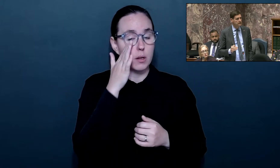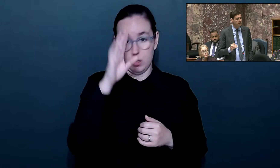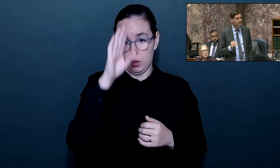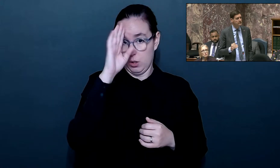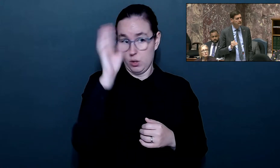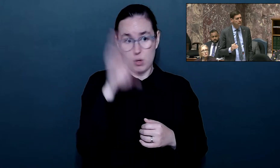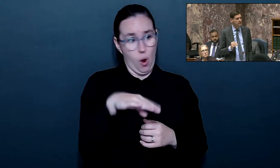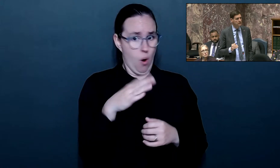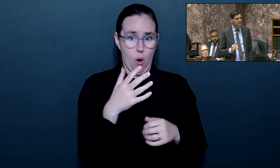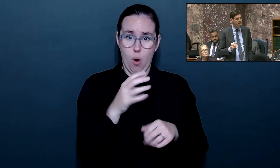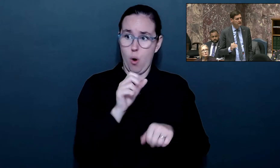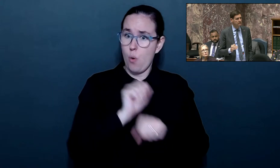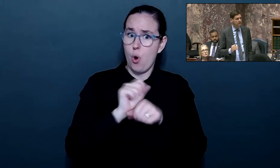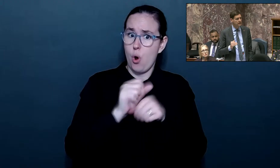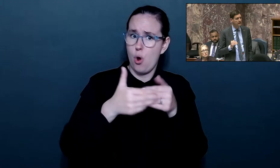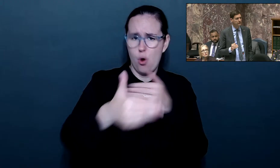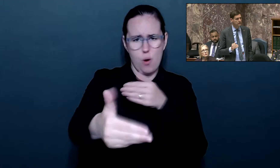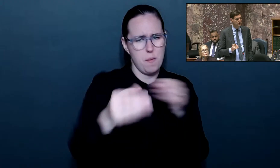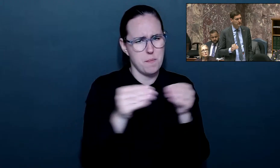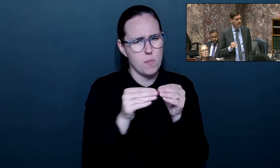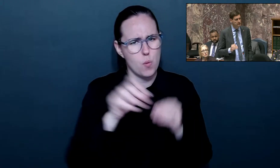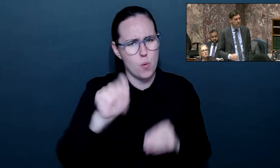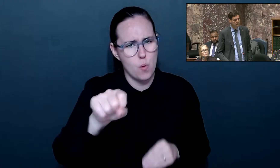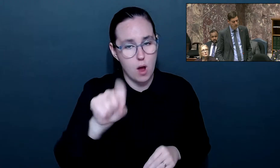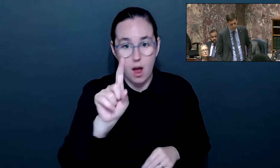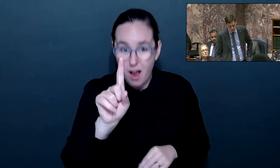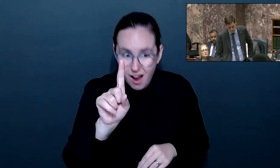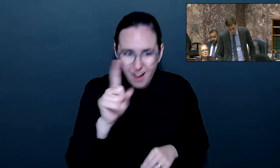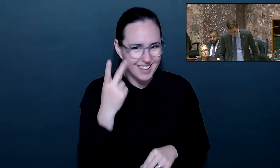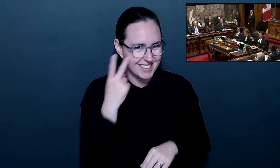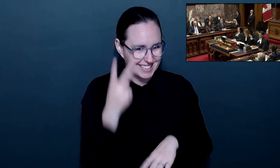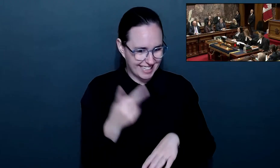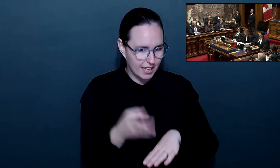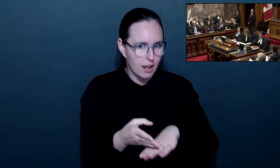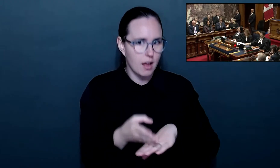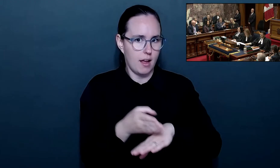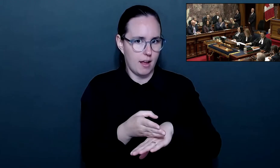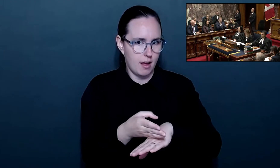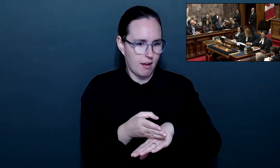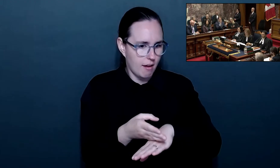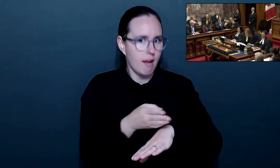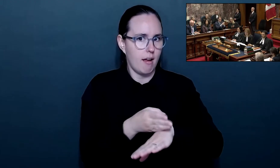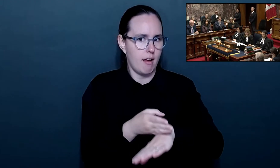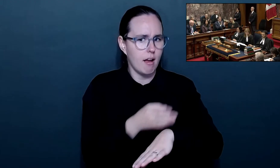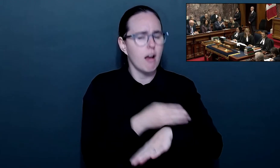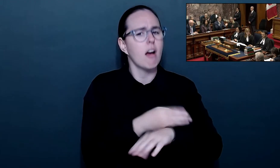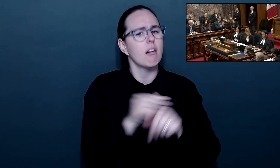working until every single British Columbian is safe in every community in this province.